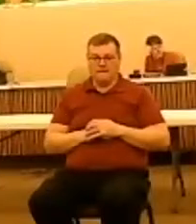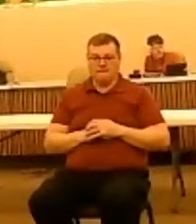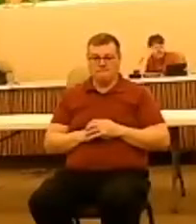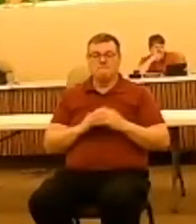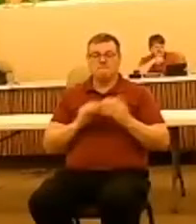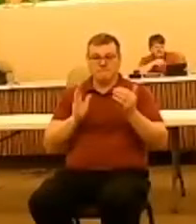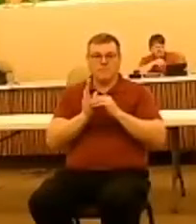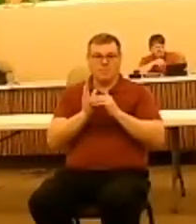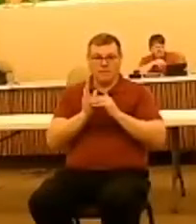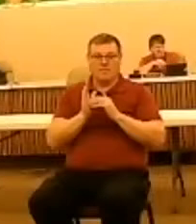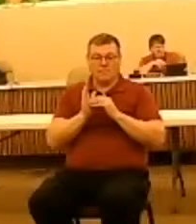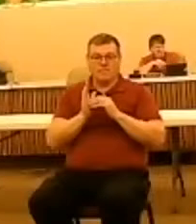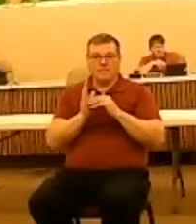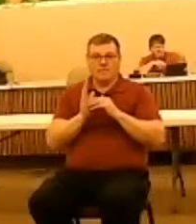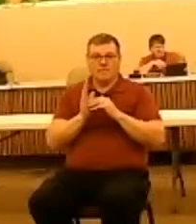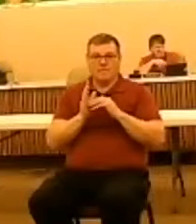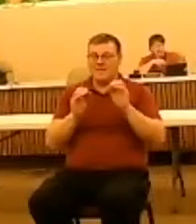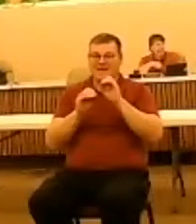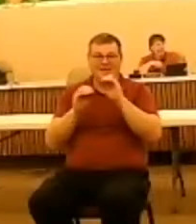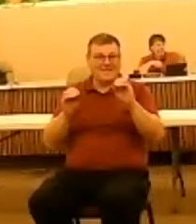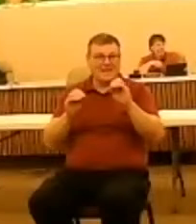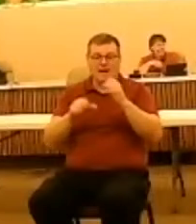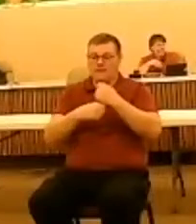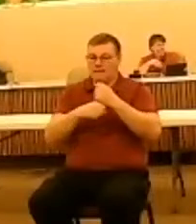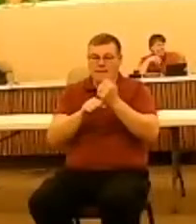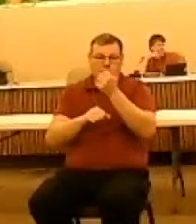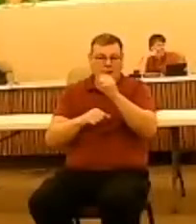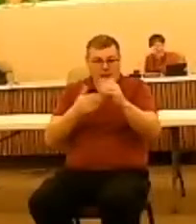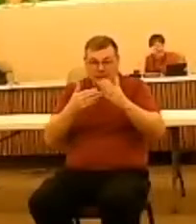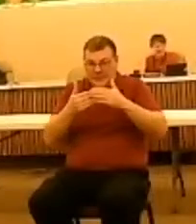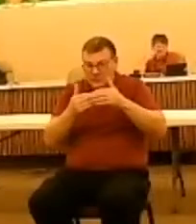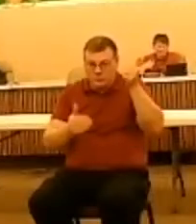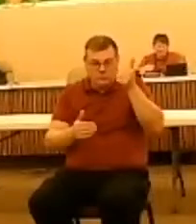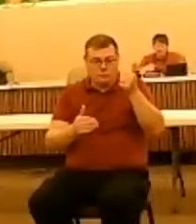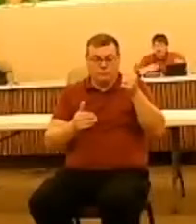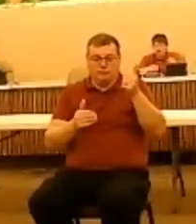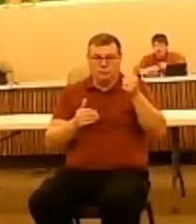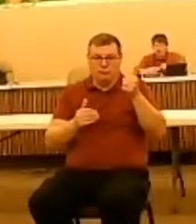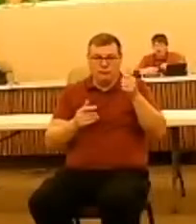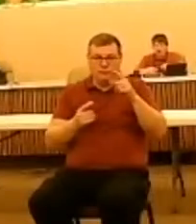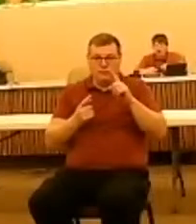again, none of this makes it any easier to put in a